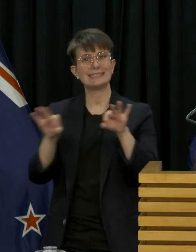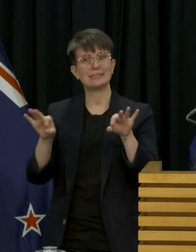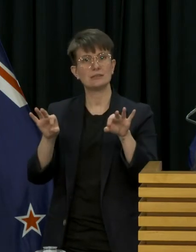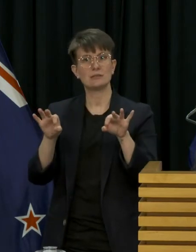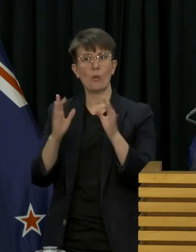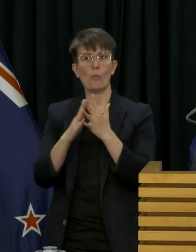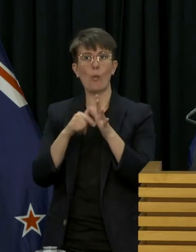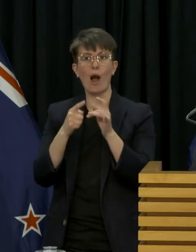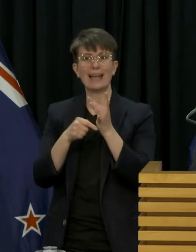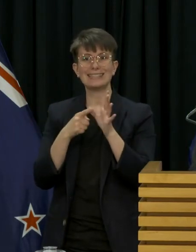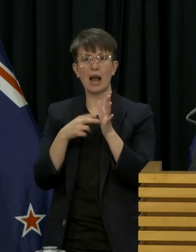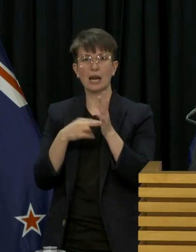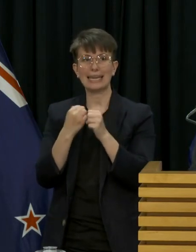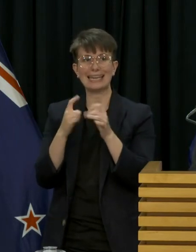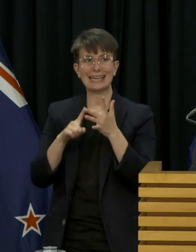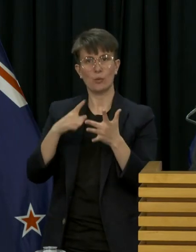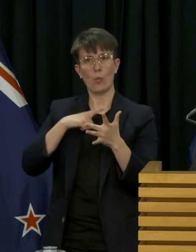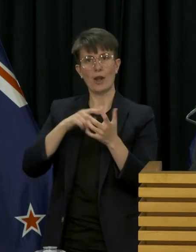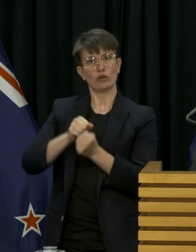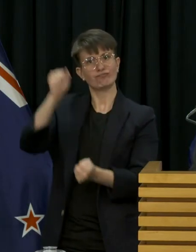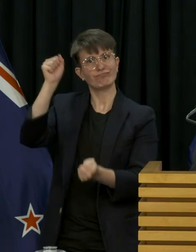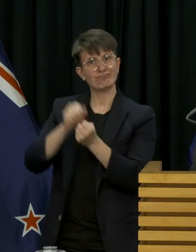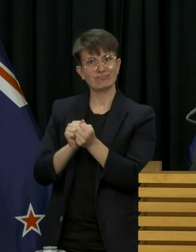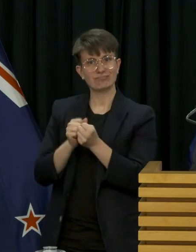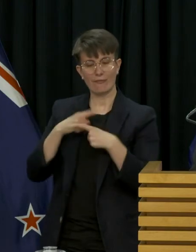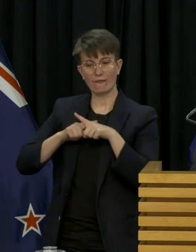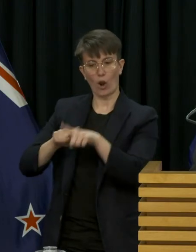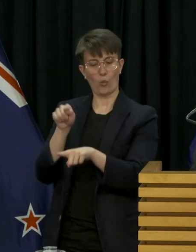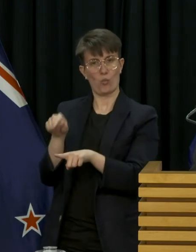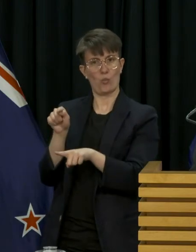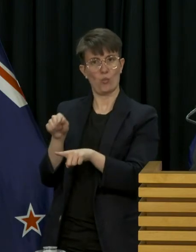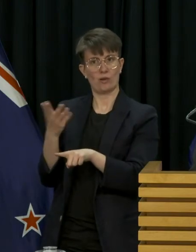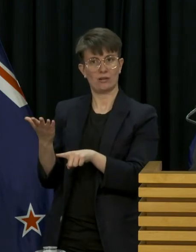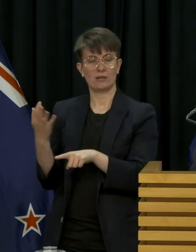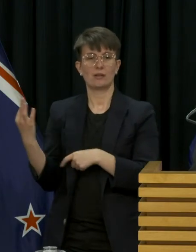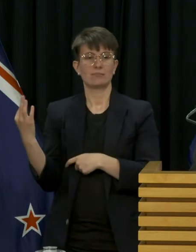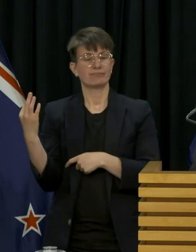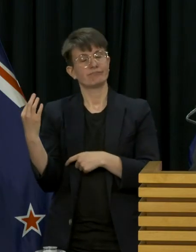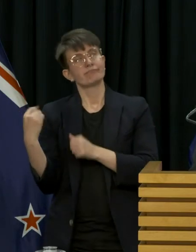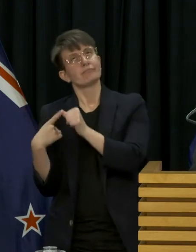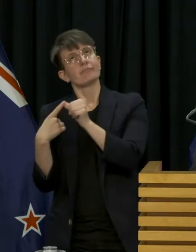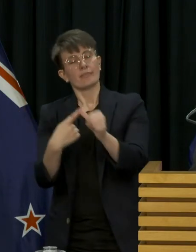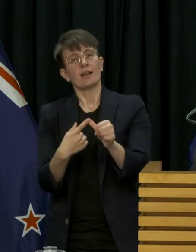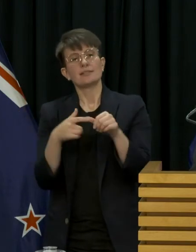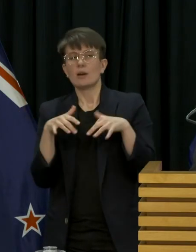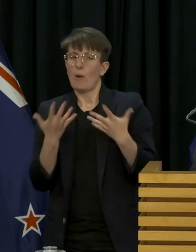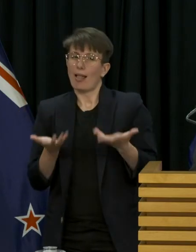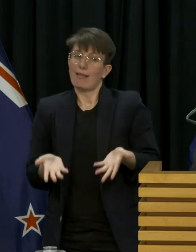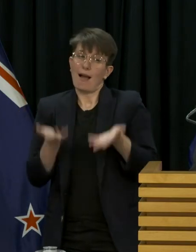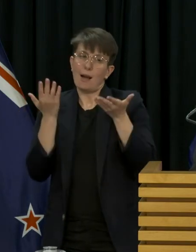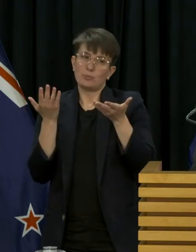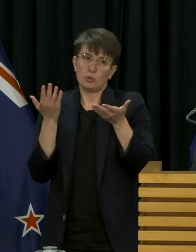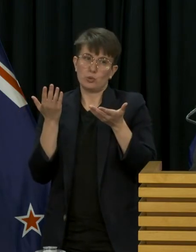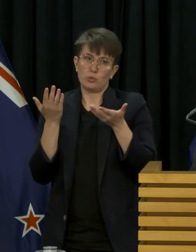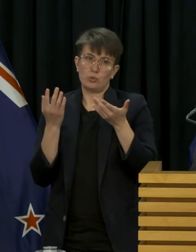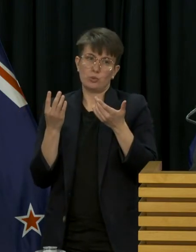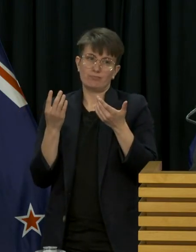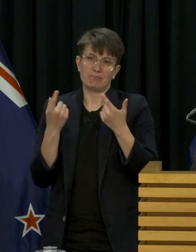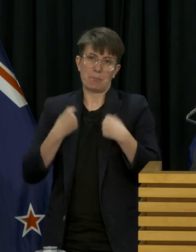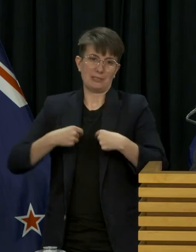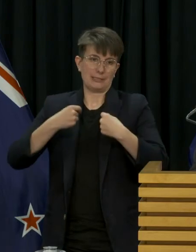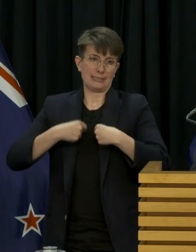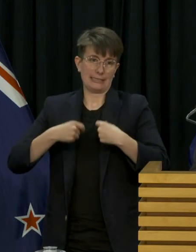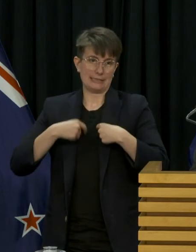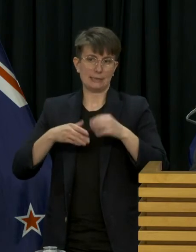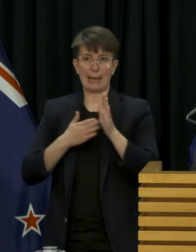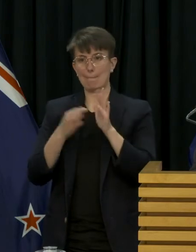oath and, of course, the ability for MPs to differentiate as to whether or not they choose to do that according to their